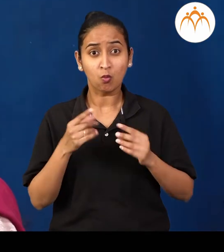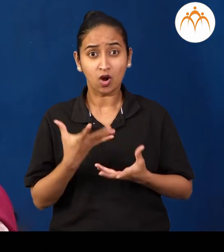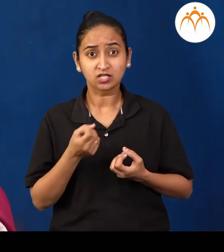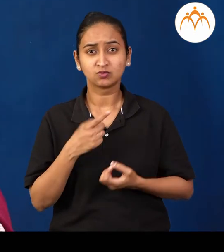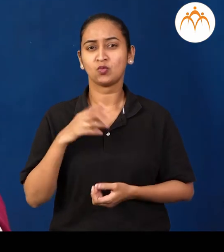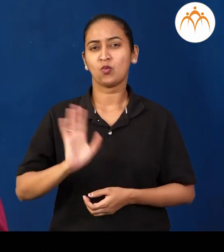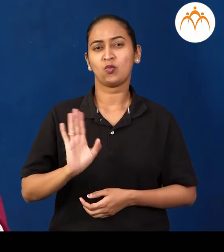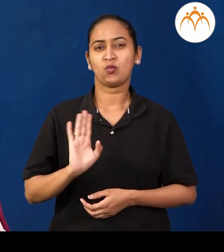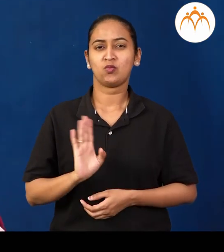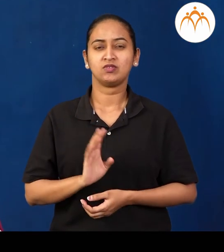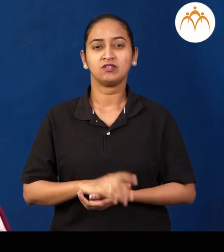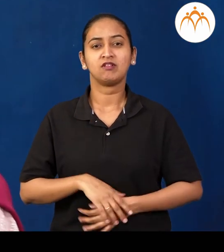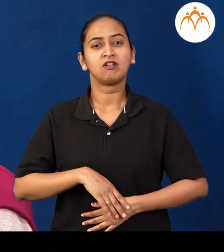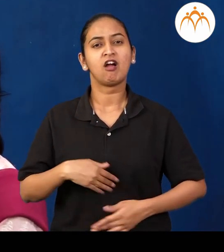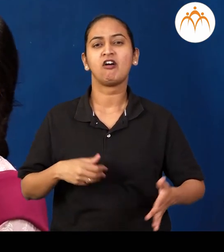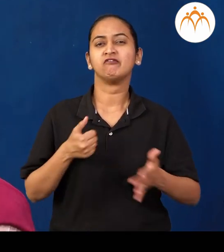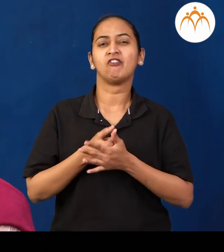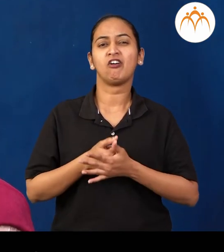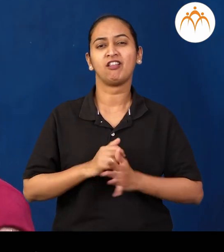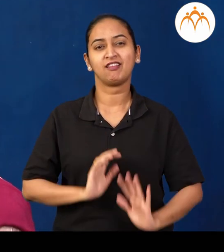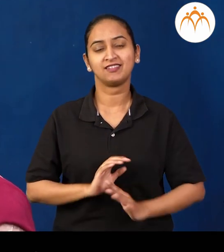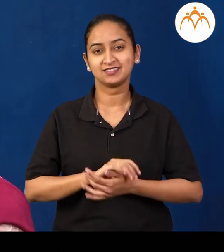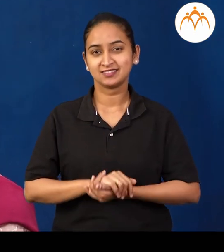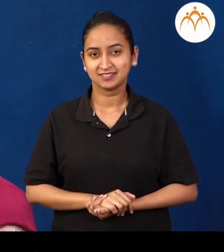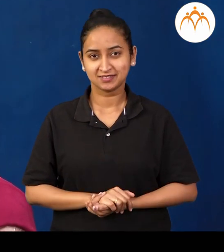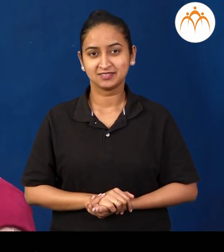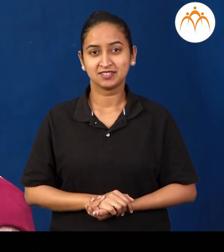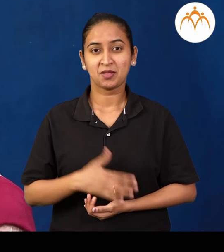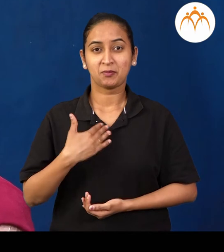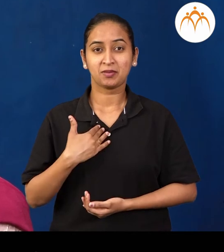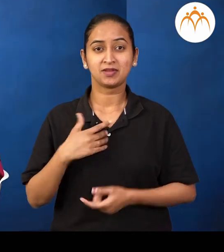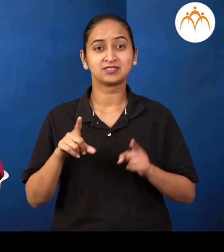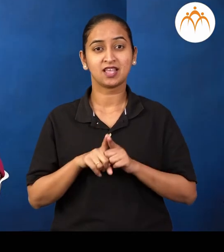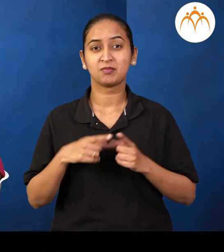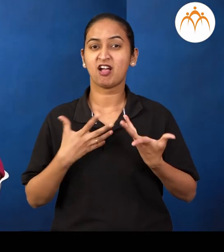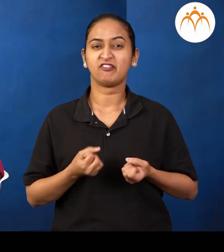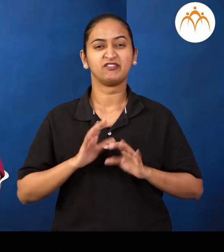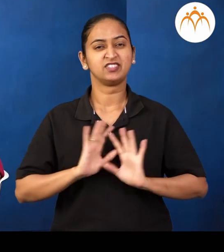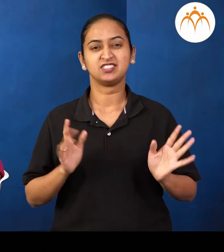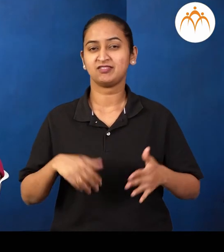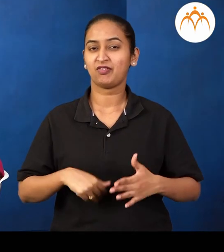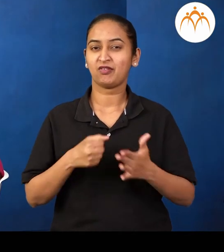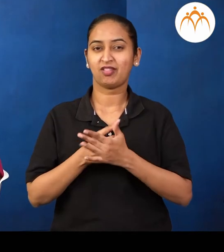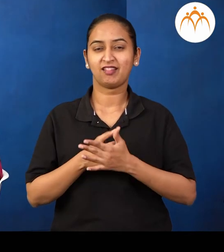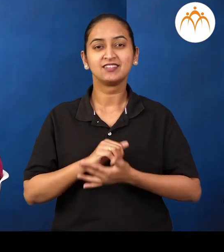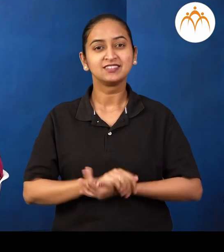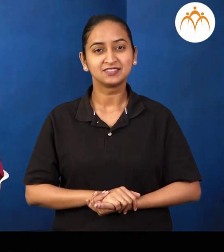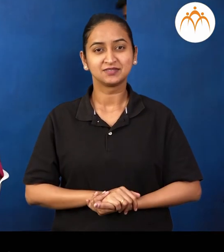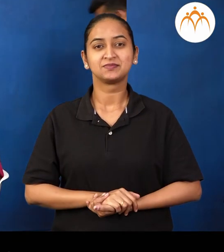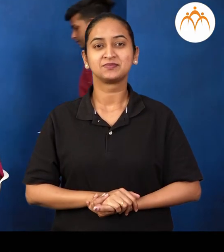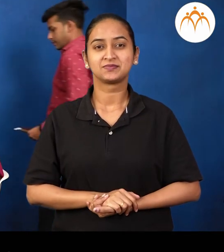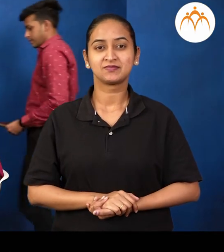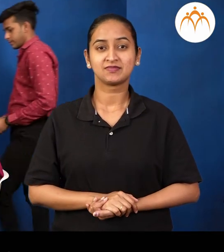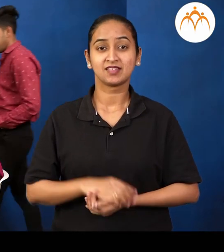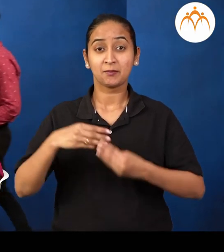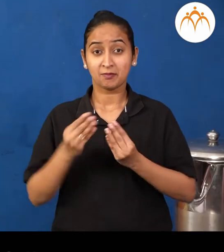No, no, enough. My stomach is full. I do not want anything. My